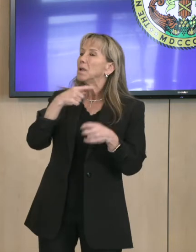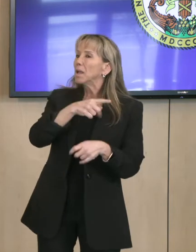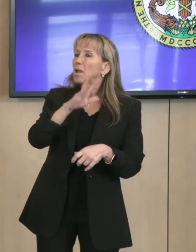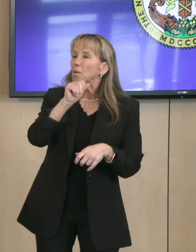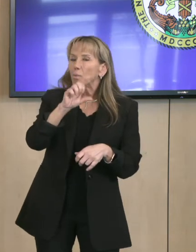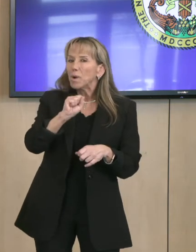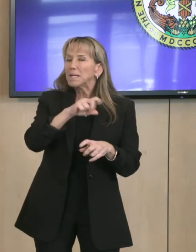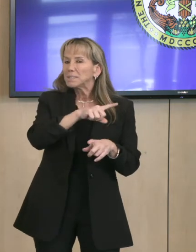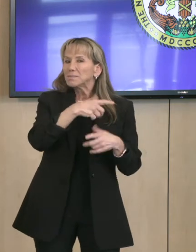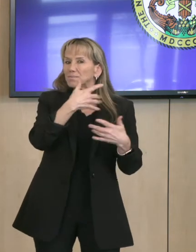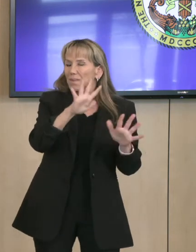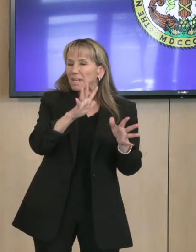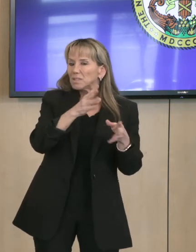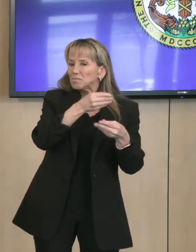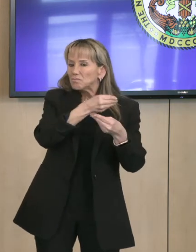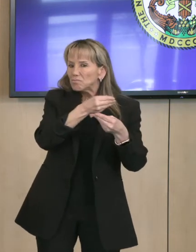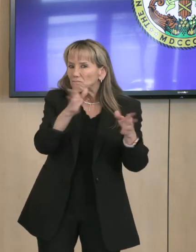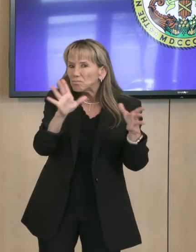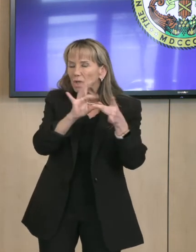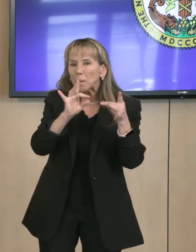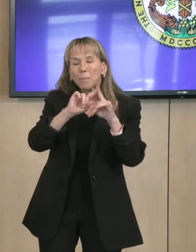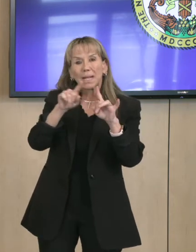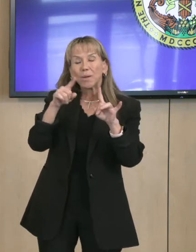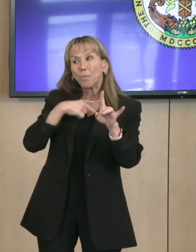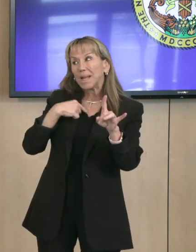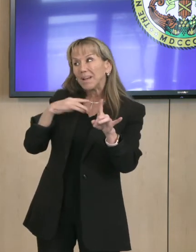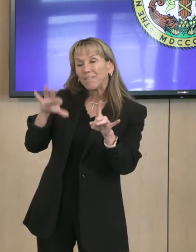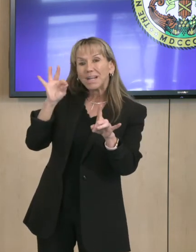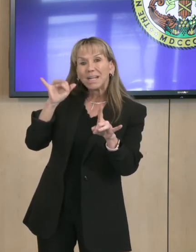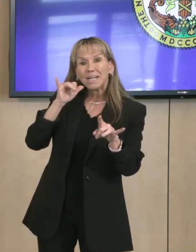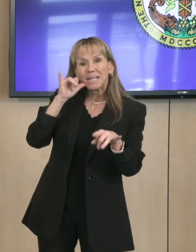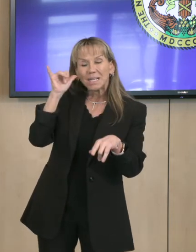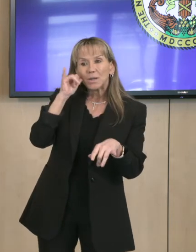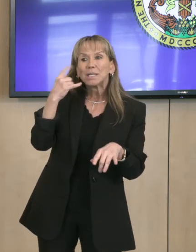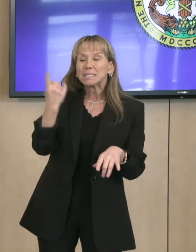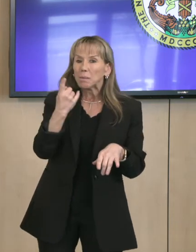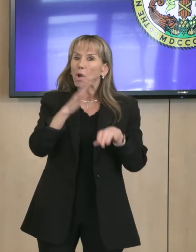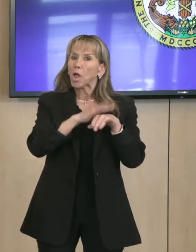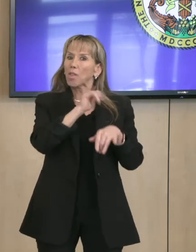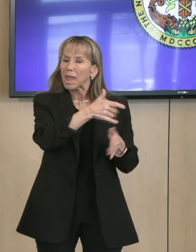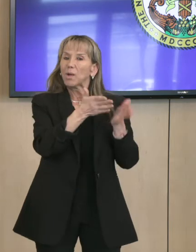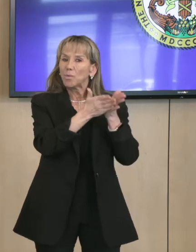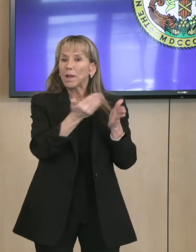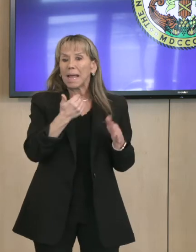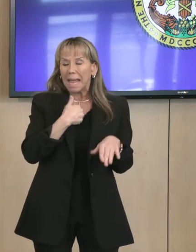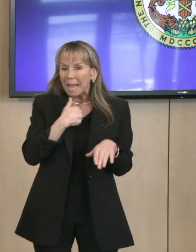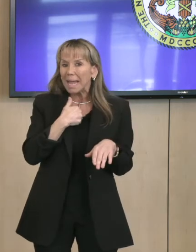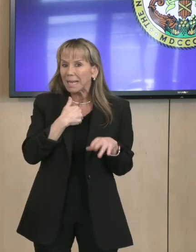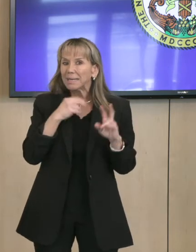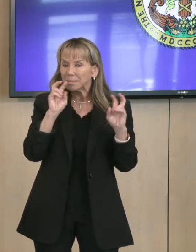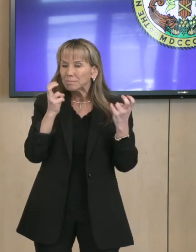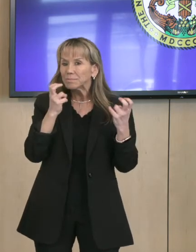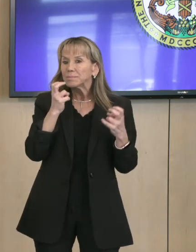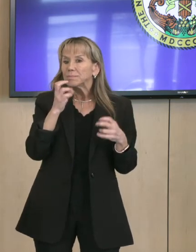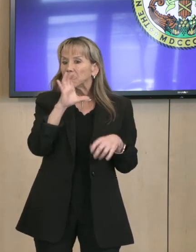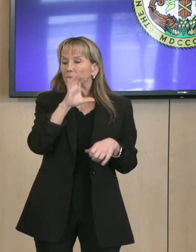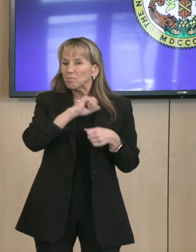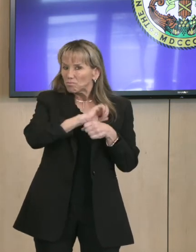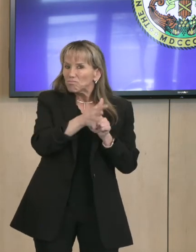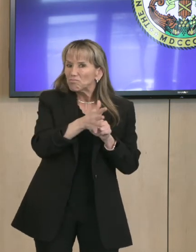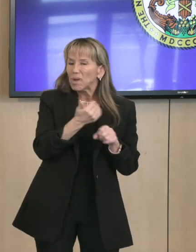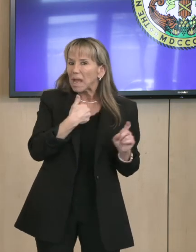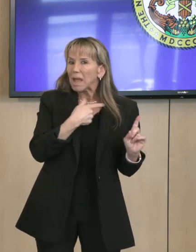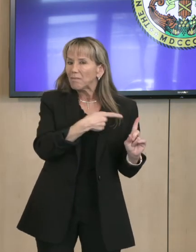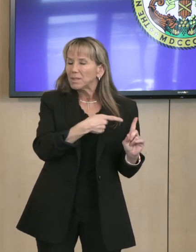afternoon county briefing that someone on board that cruise ship had the COVID-19 symptoms and, as you said later, tested positive for the